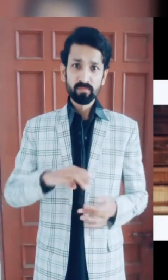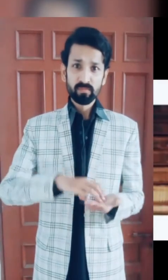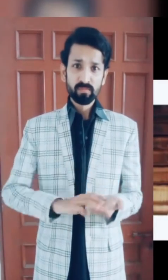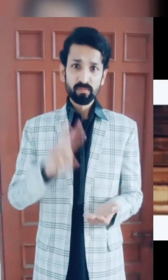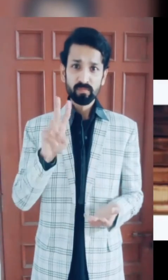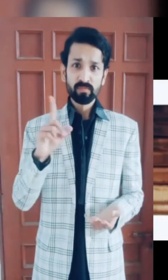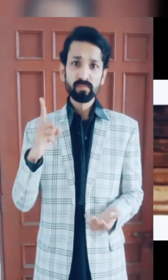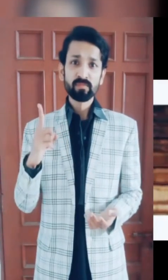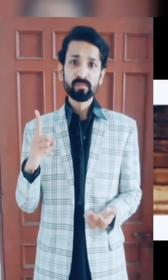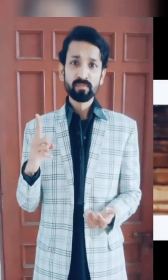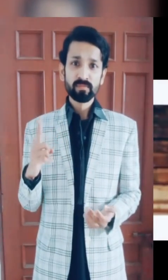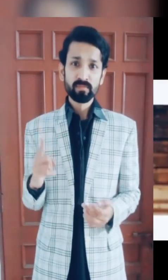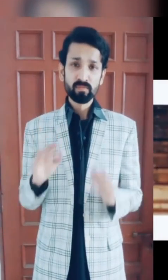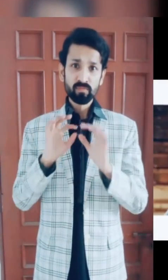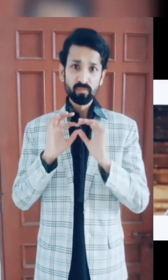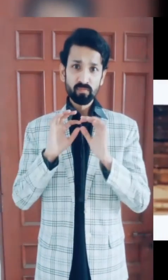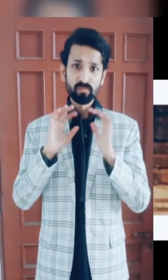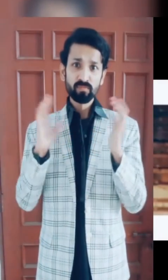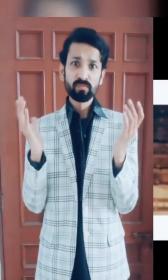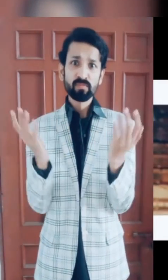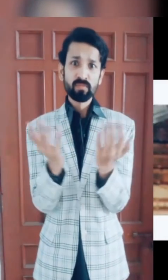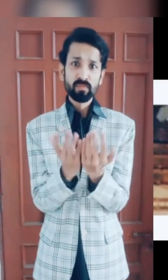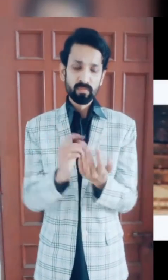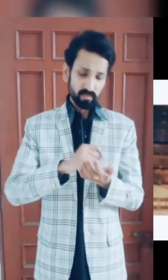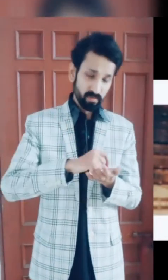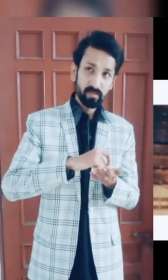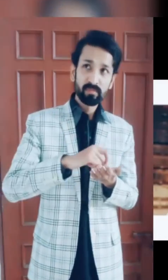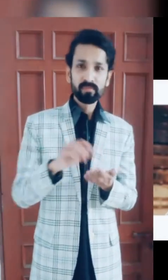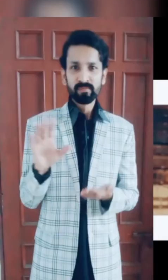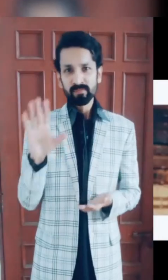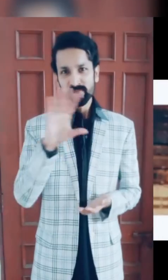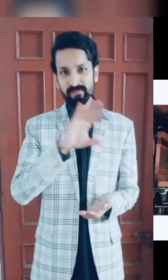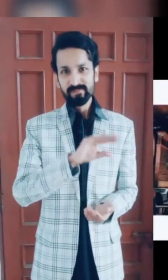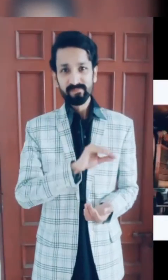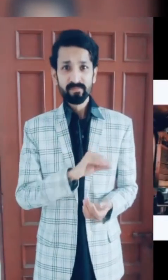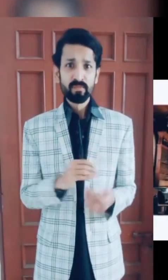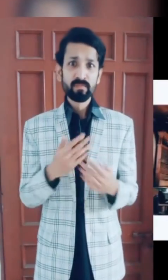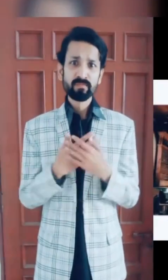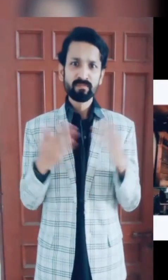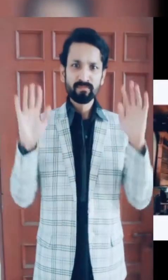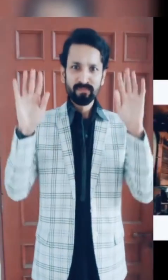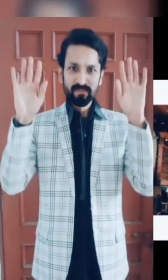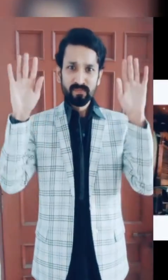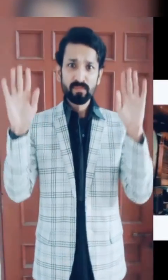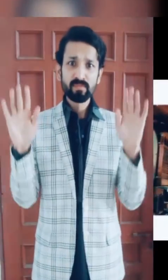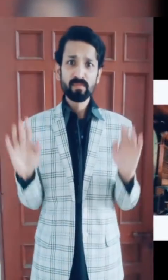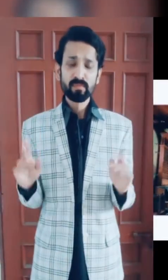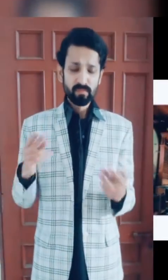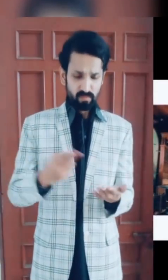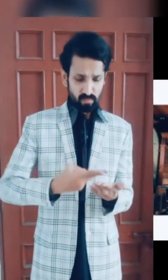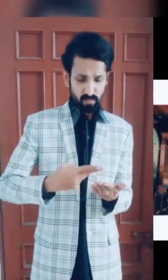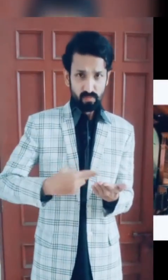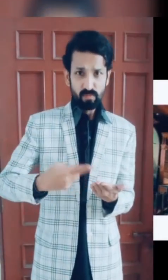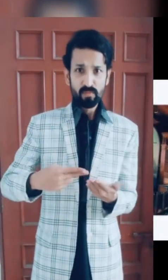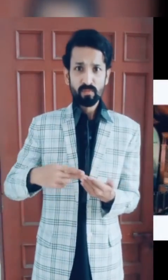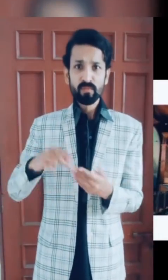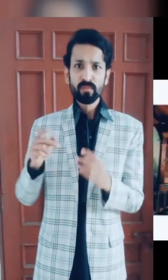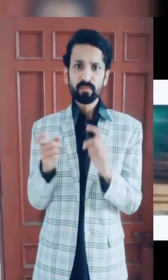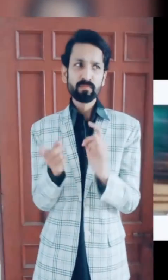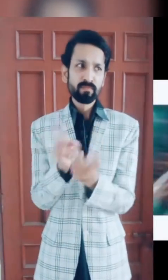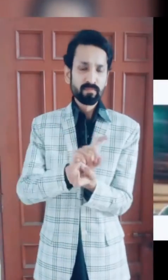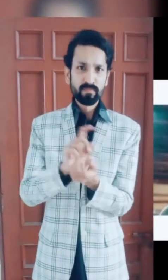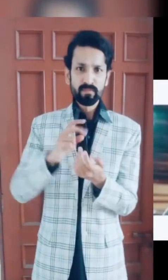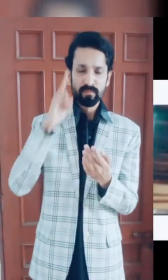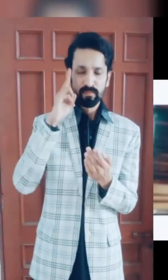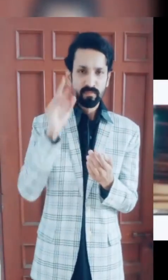On March the 21st, it's World Poetry Day. Let's celebrate the art that